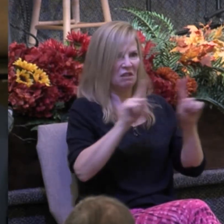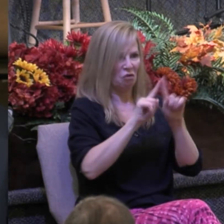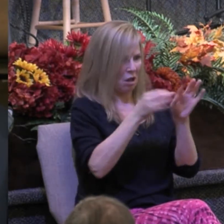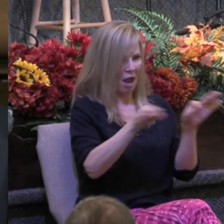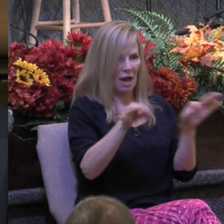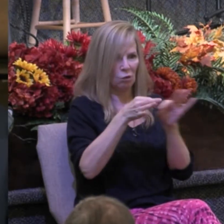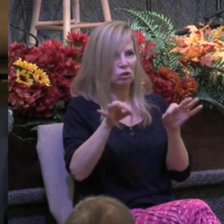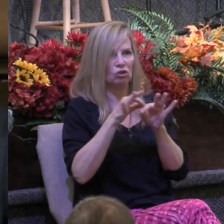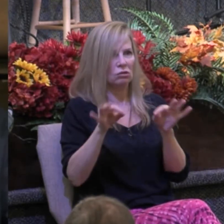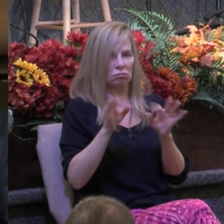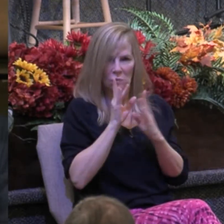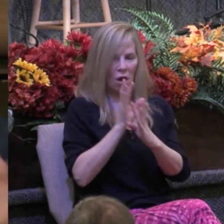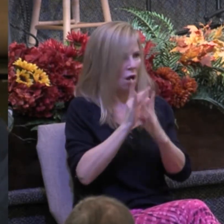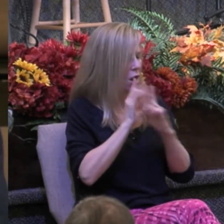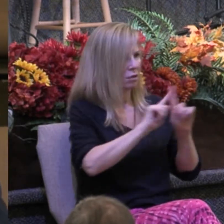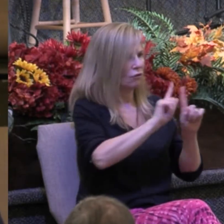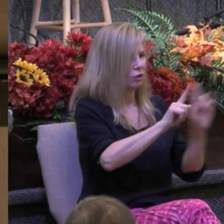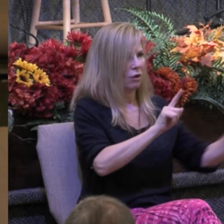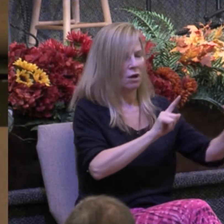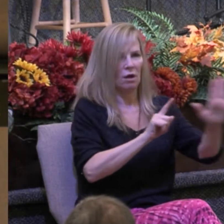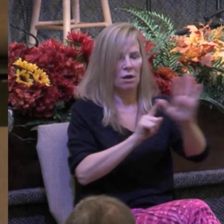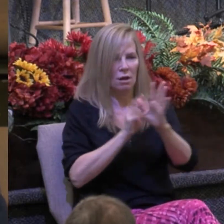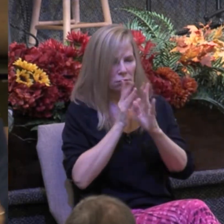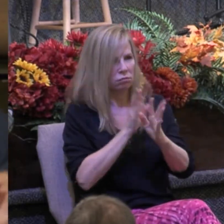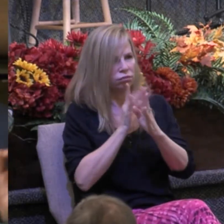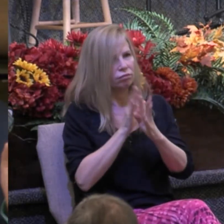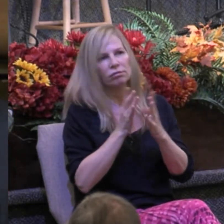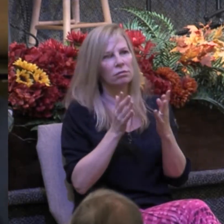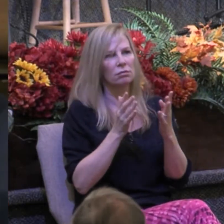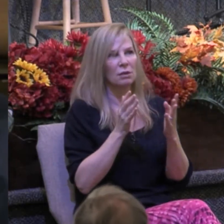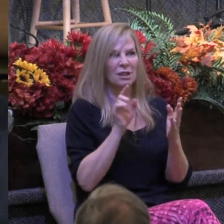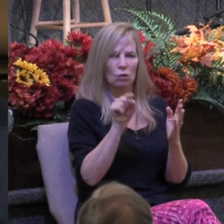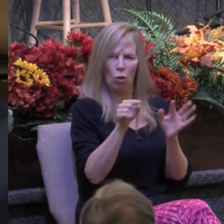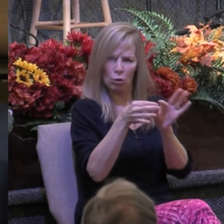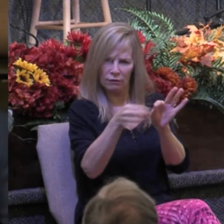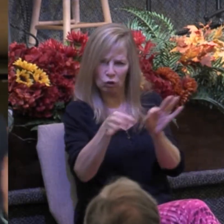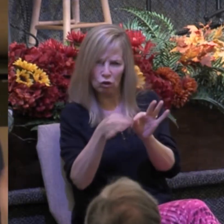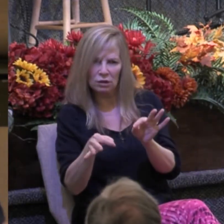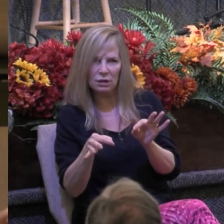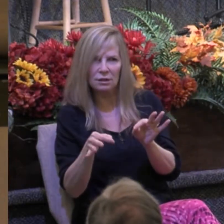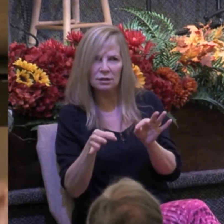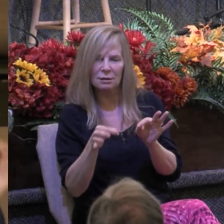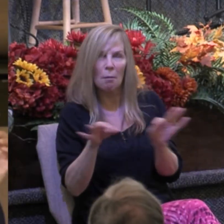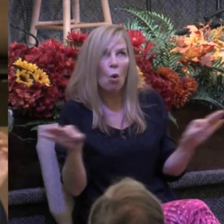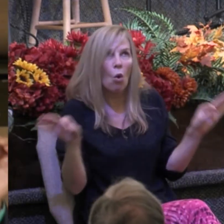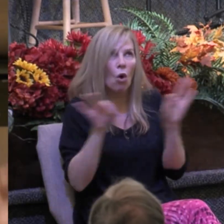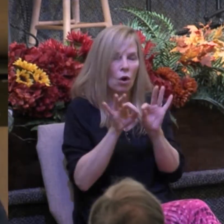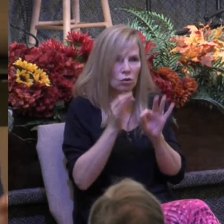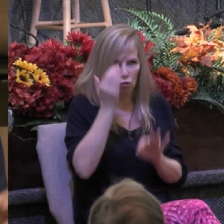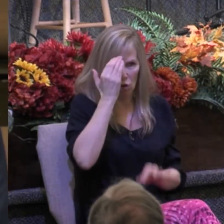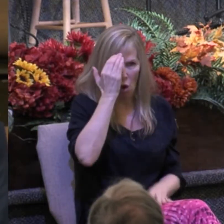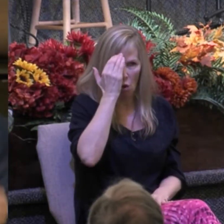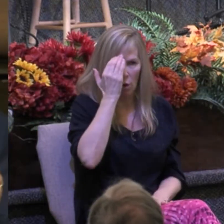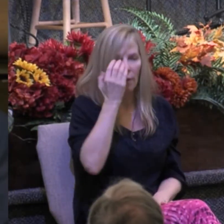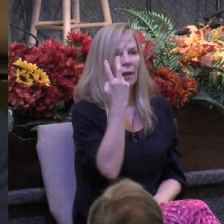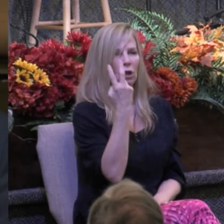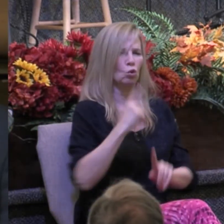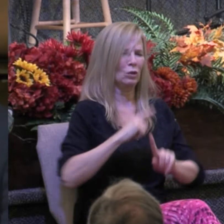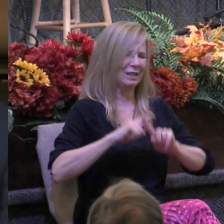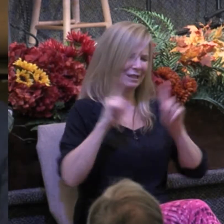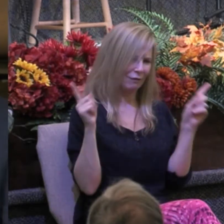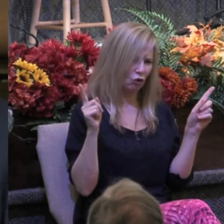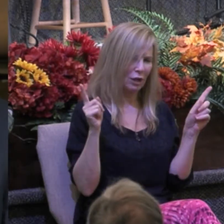was giving them utterance. Now, in these verses, I want you to know, and this is very important, that